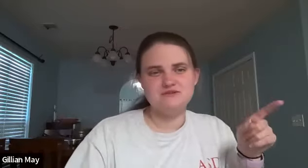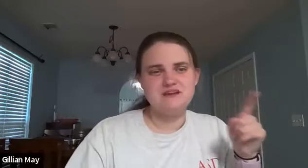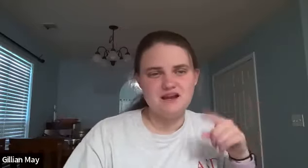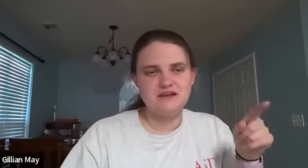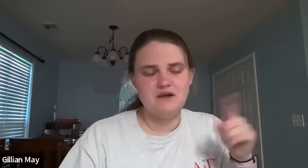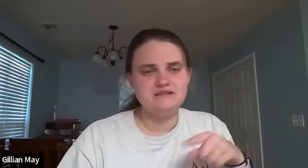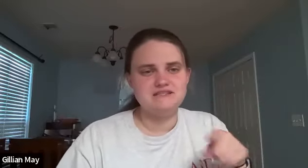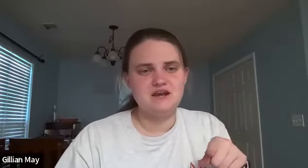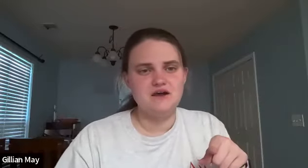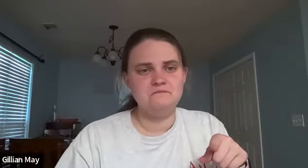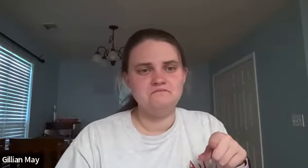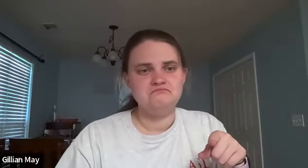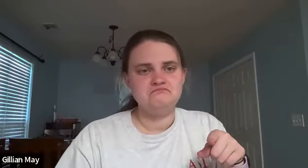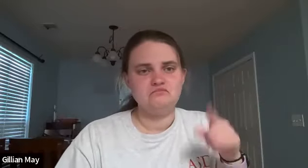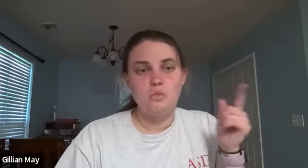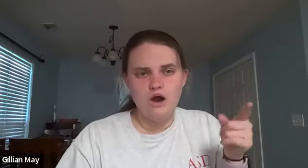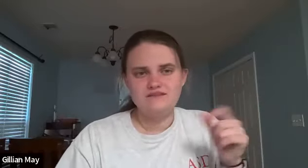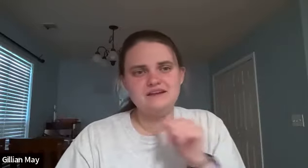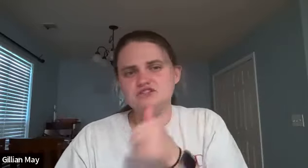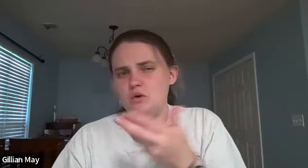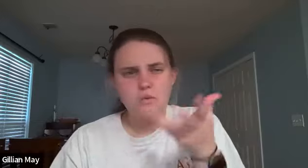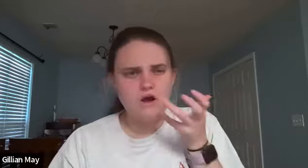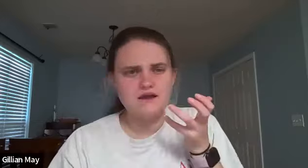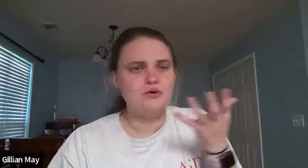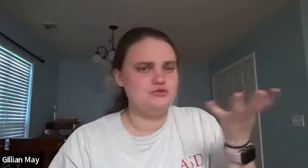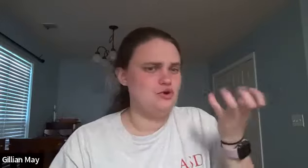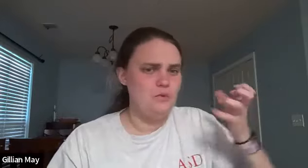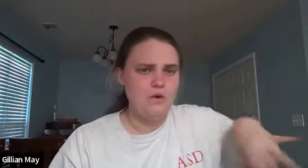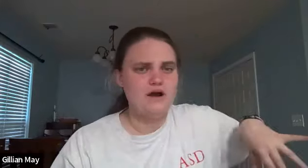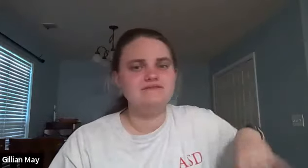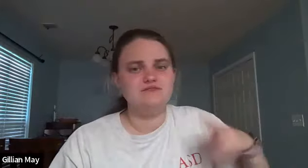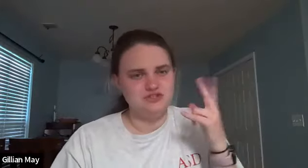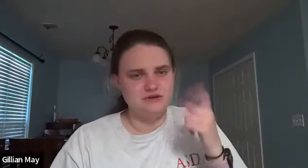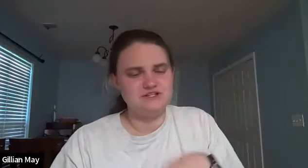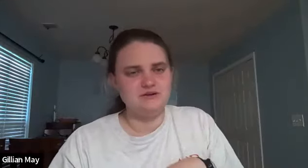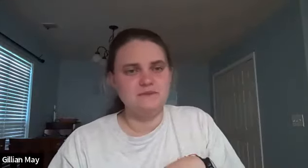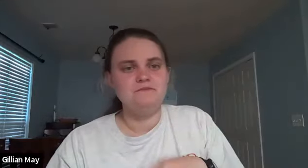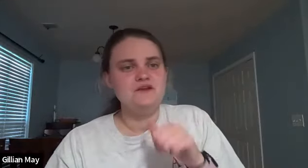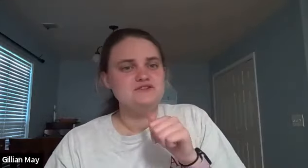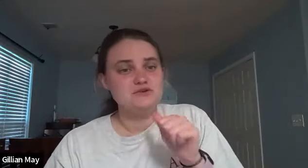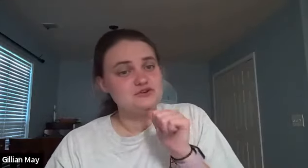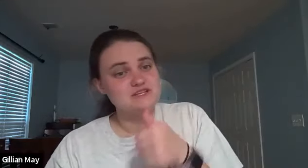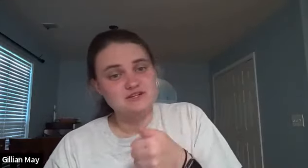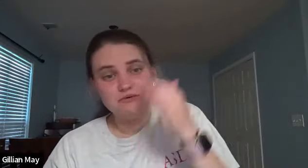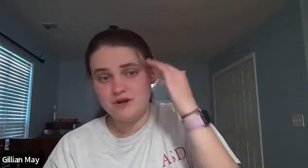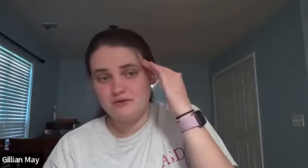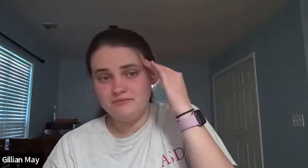it's kind of like how I said, want, like don't want or don't want. There's two ways you can do it. So there's the don't know.